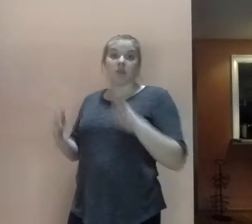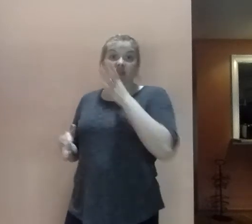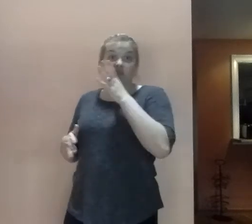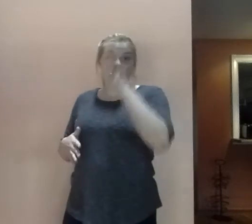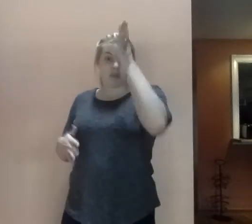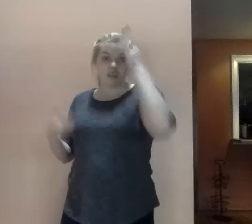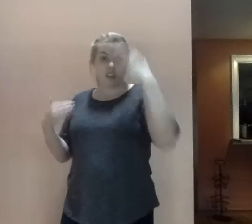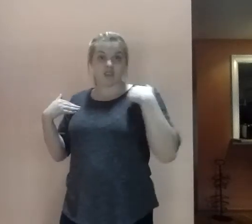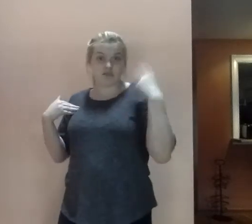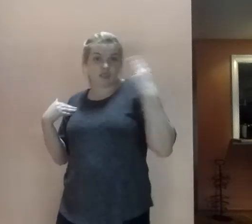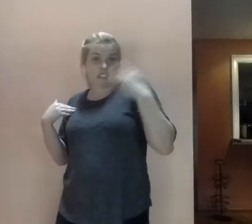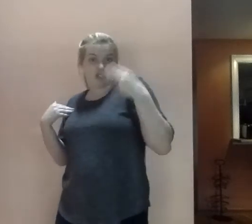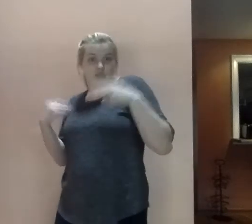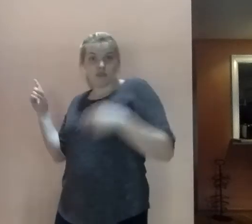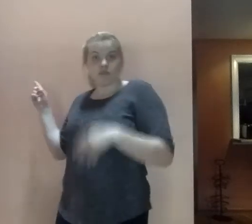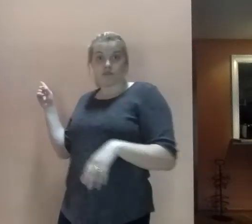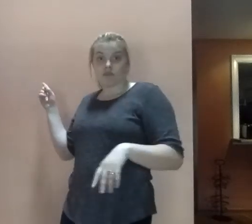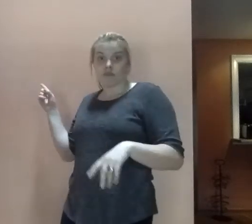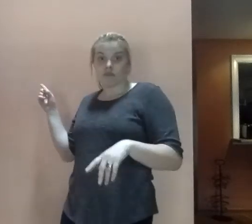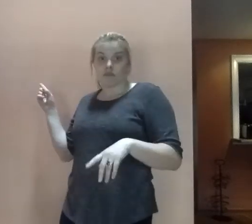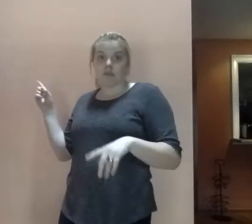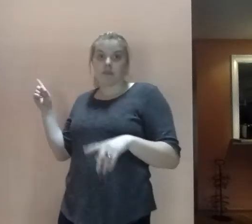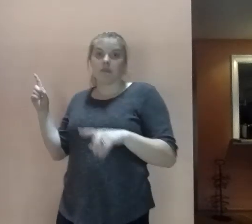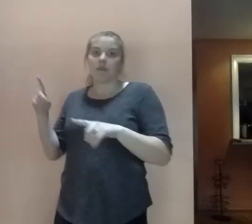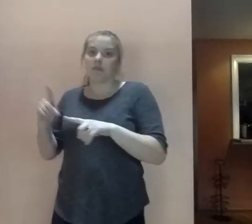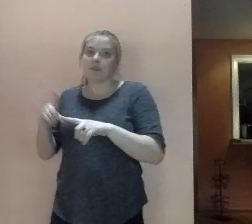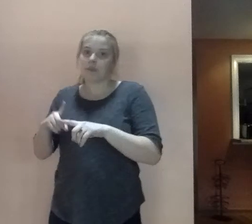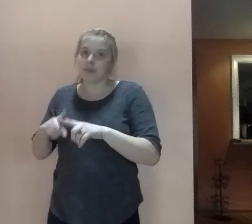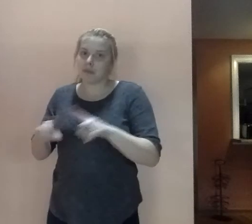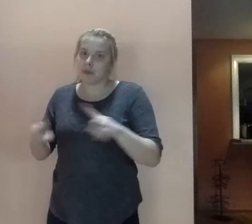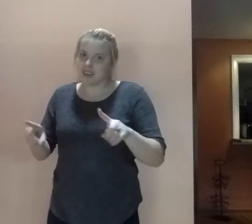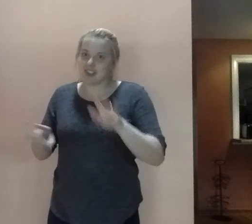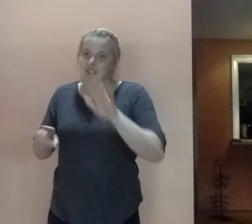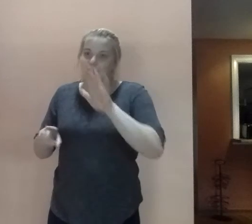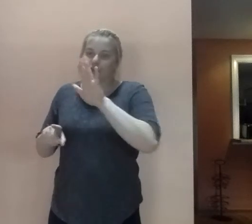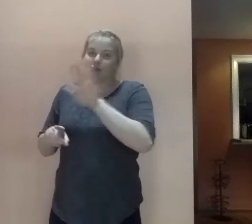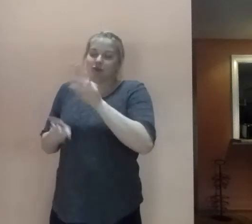determines whether it manifests or not may be those epigenetic variables, the things that you can control, the environmental